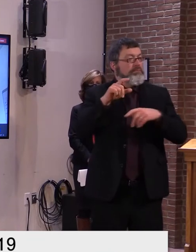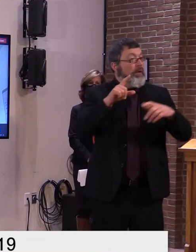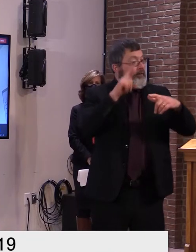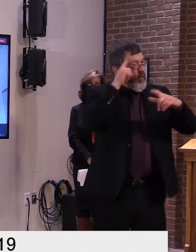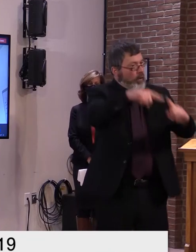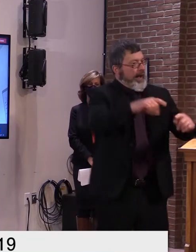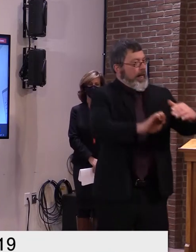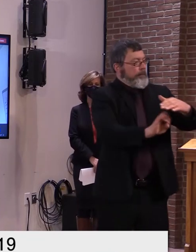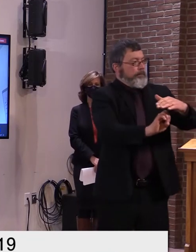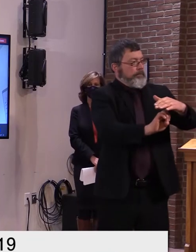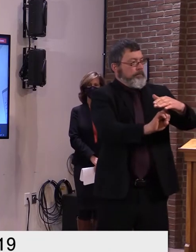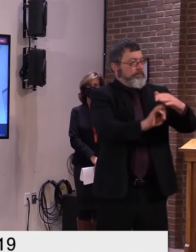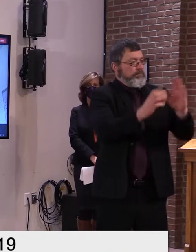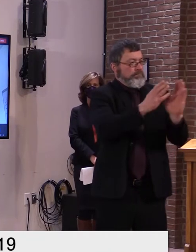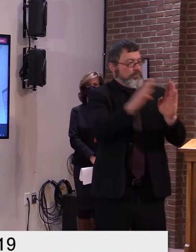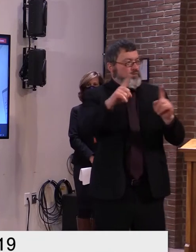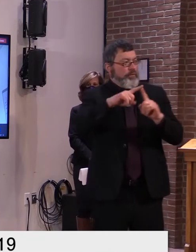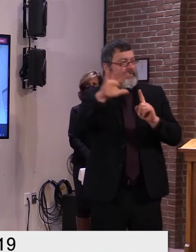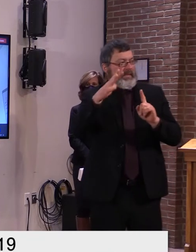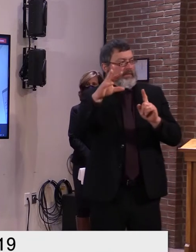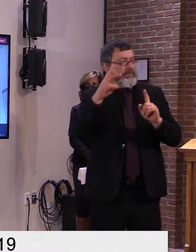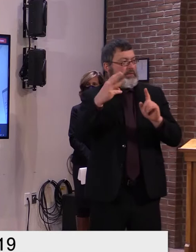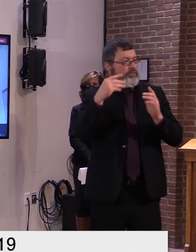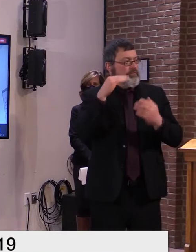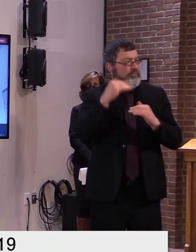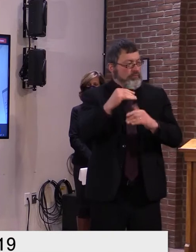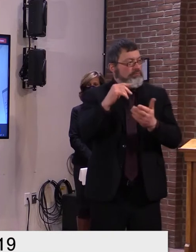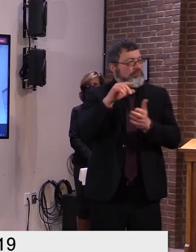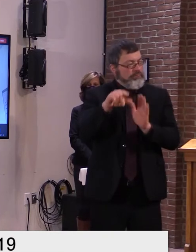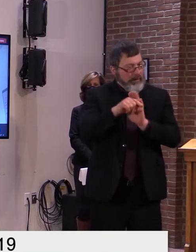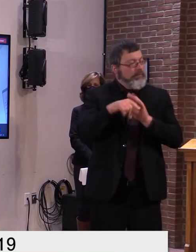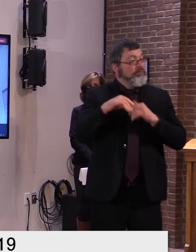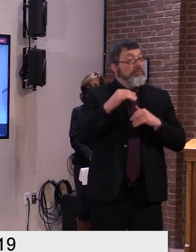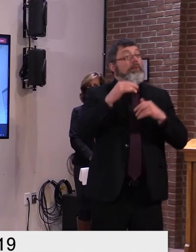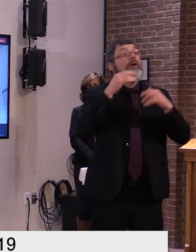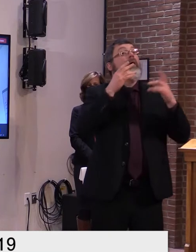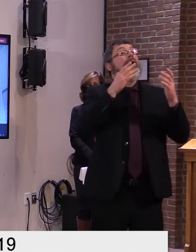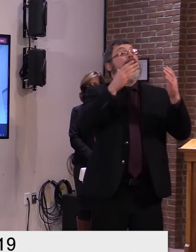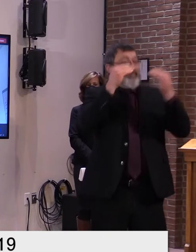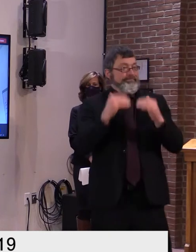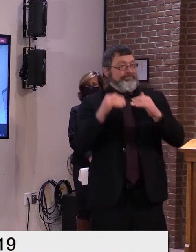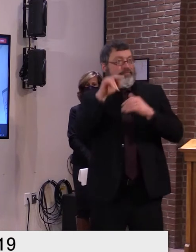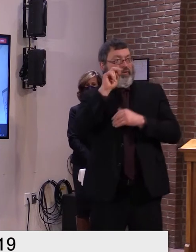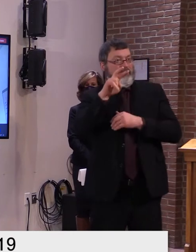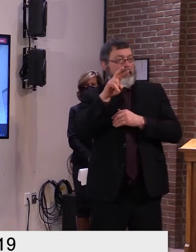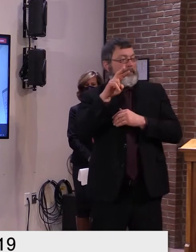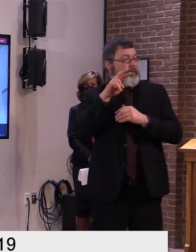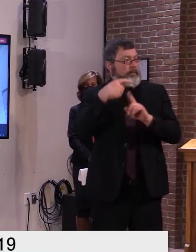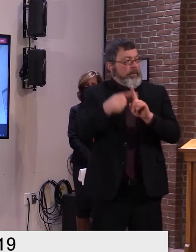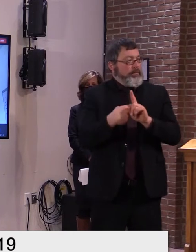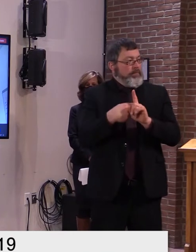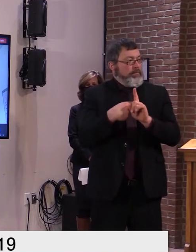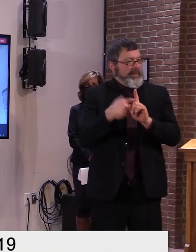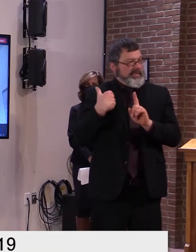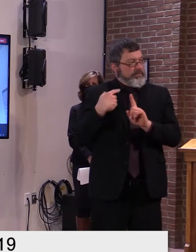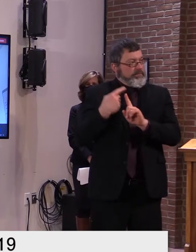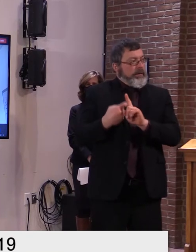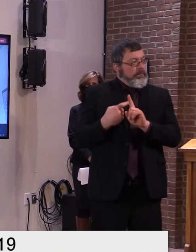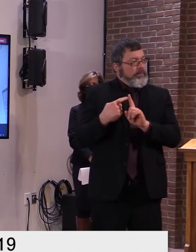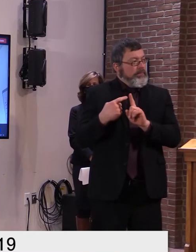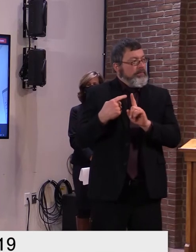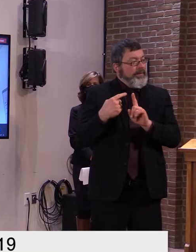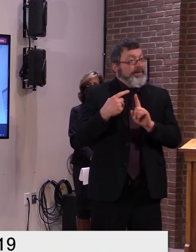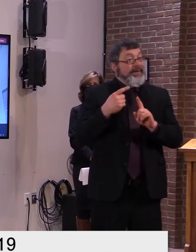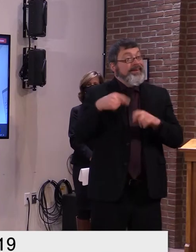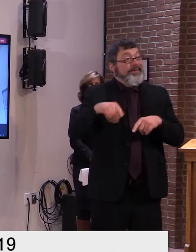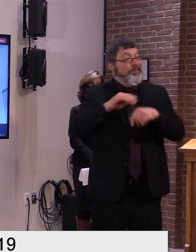November are when case counts of the virus were increasing rapidly in the region. The data represent a time of some uncertainty